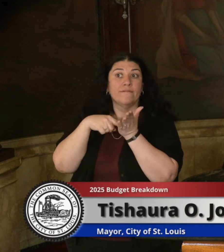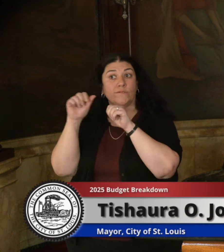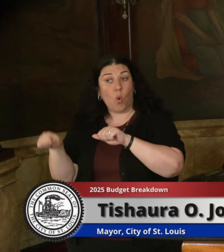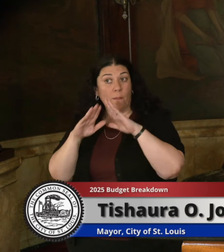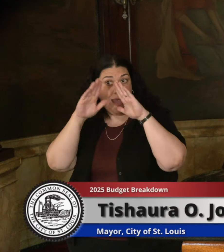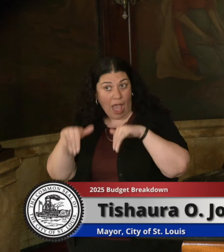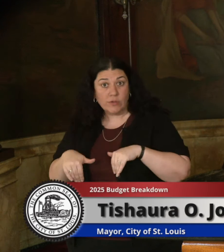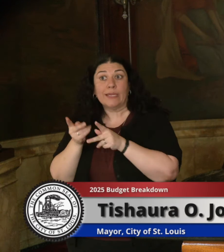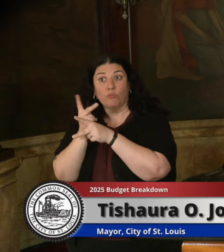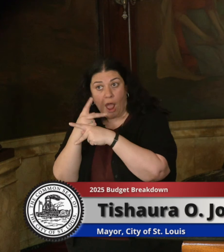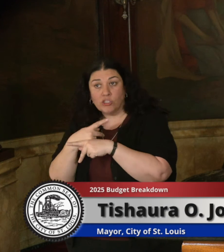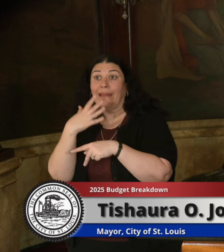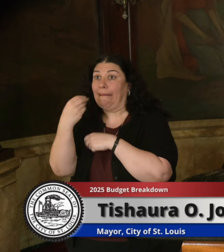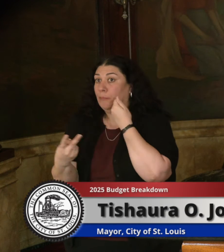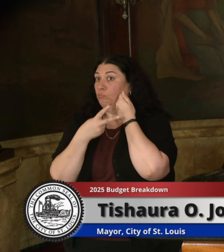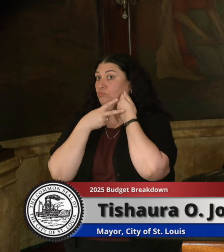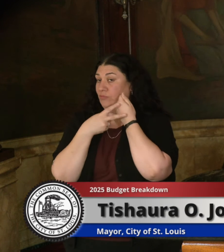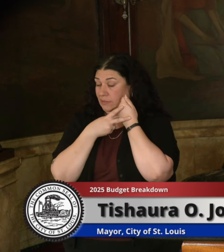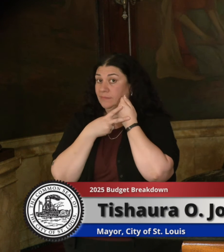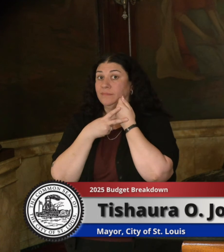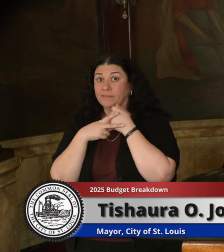housing production and preservation and